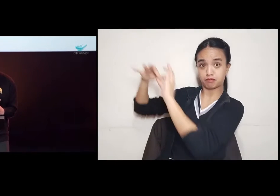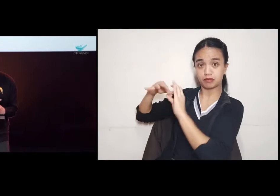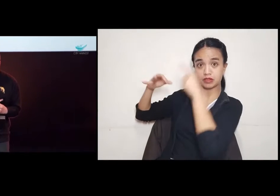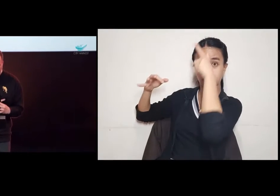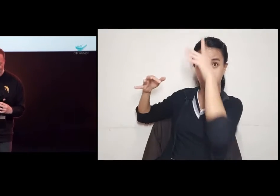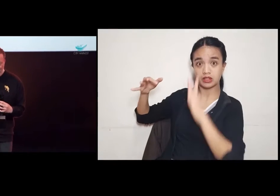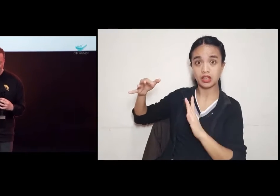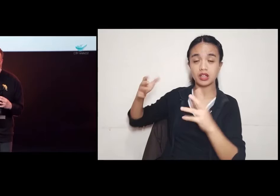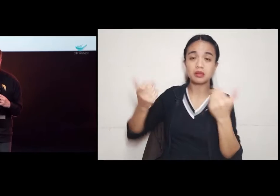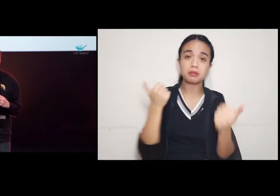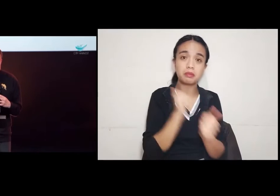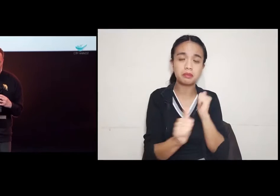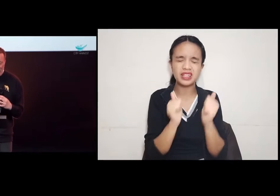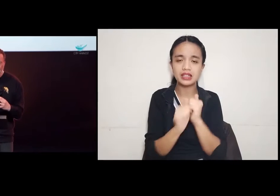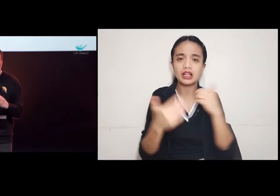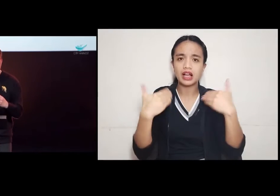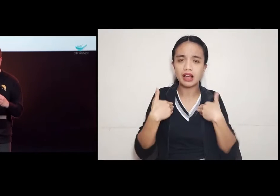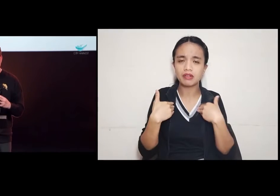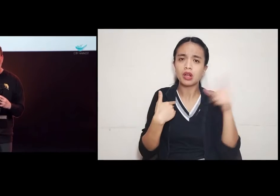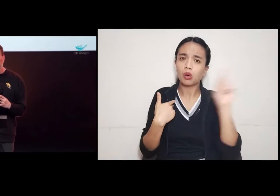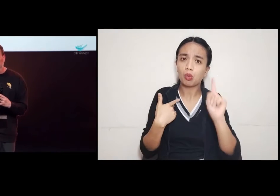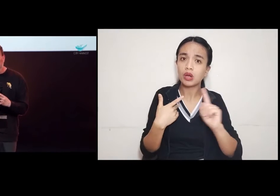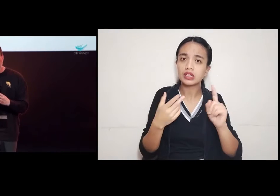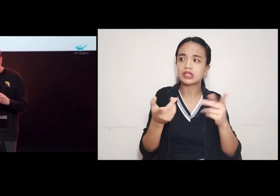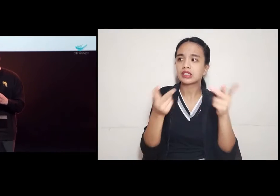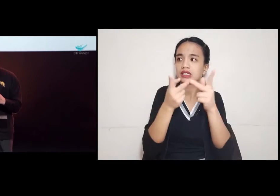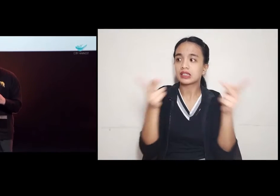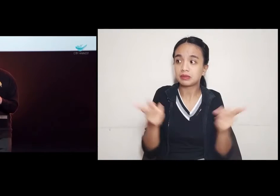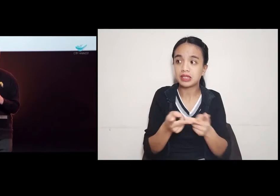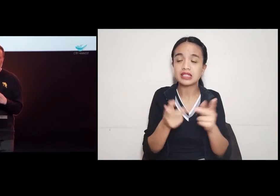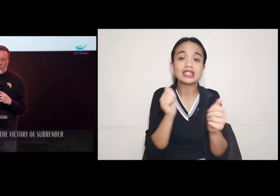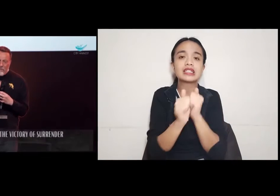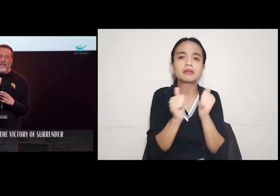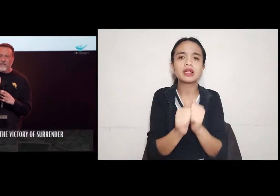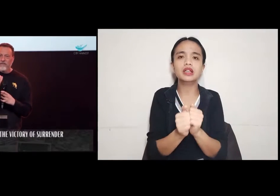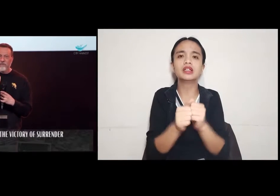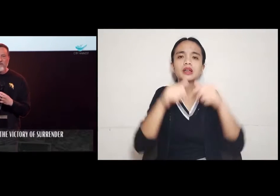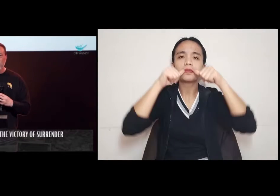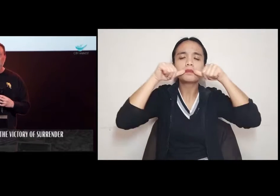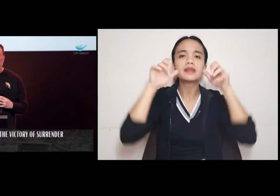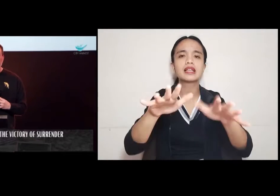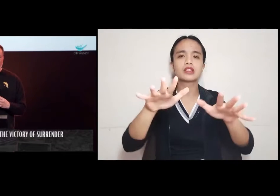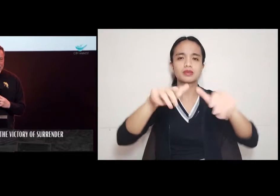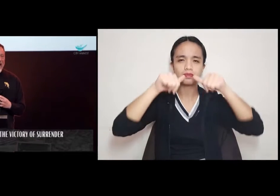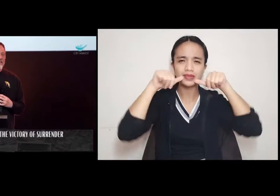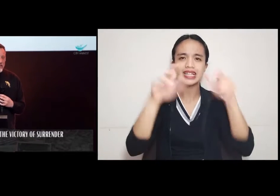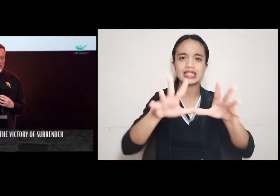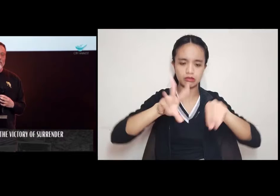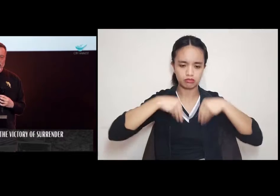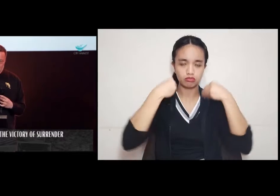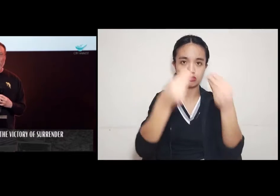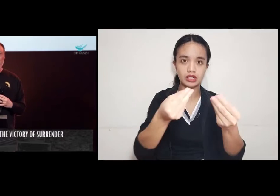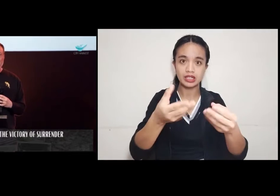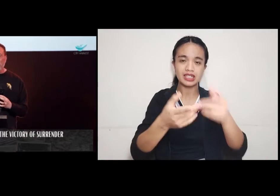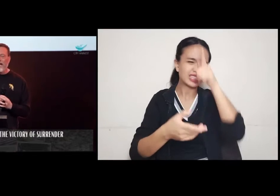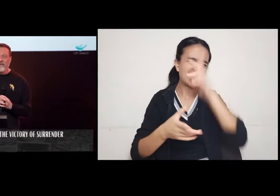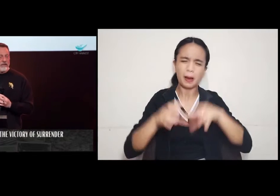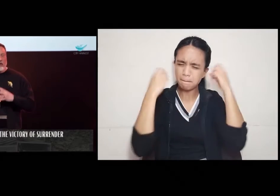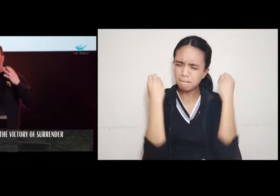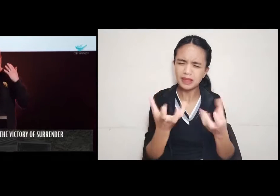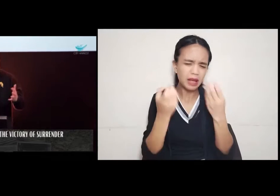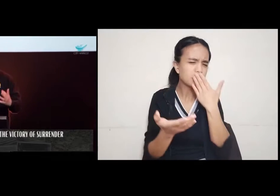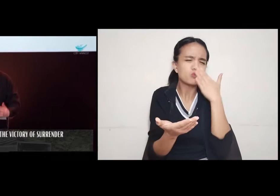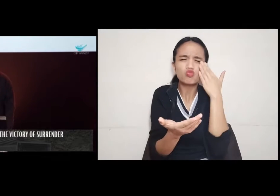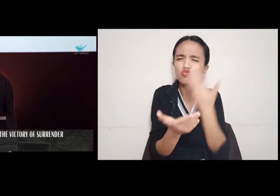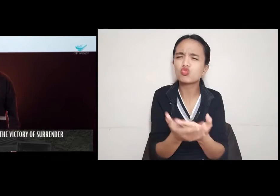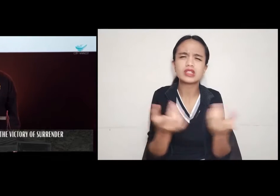relationship with God is that we actually step into this peculiar place that I would call the abundance of favor, where God just seems to show up in your life and